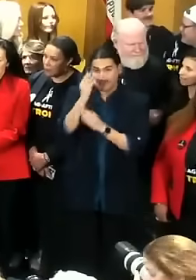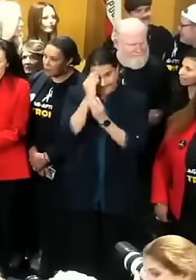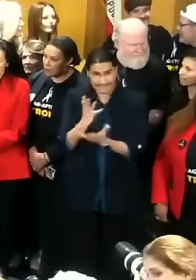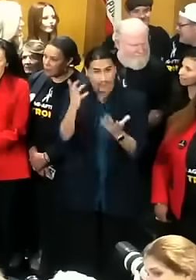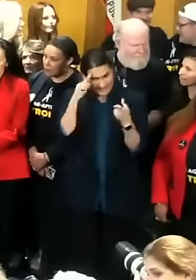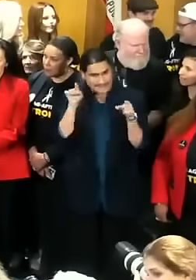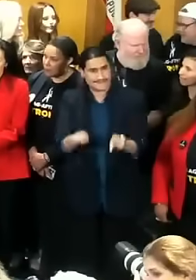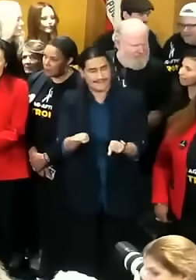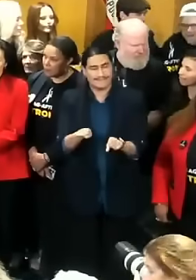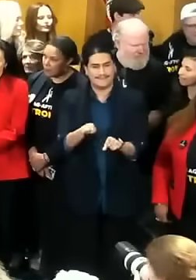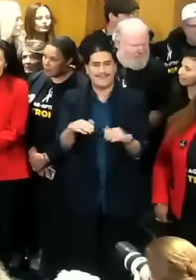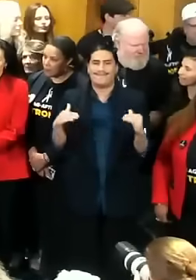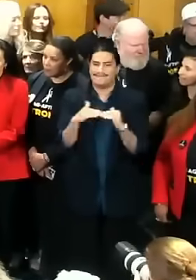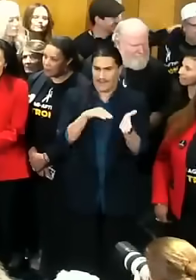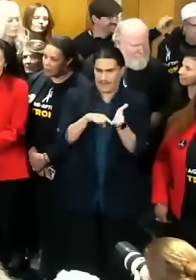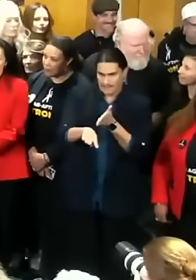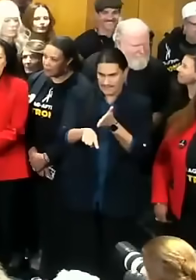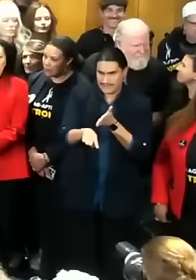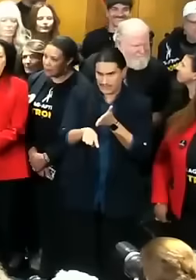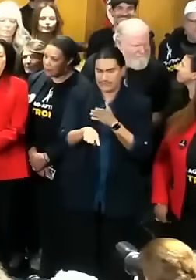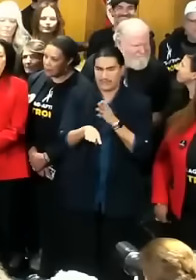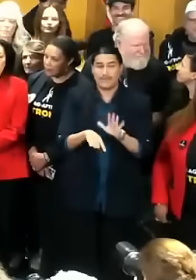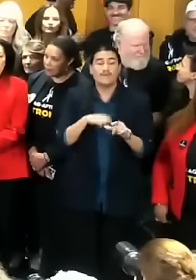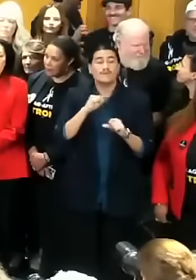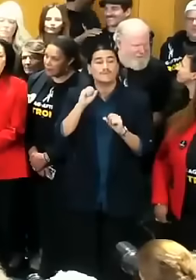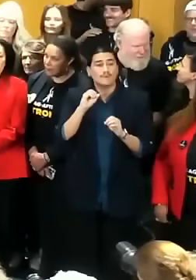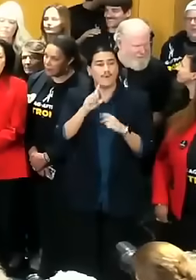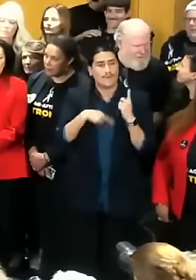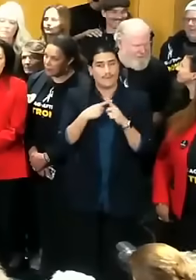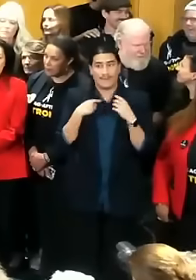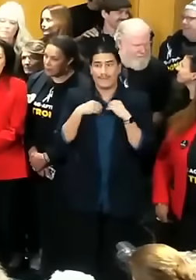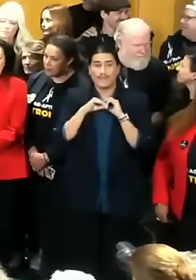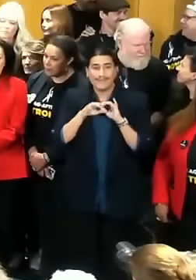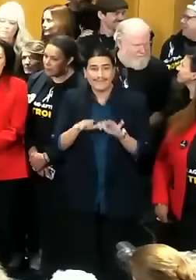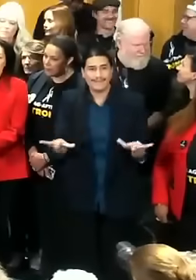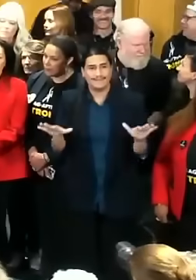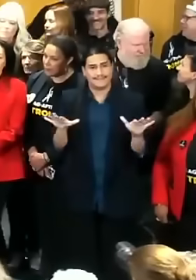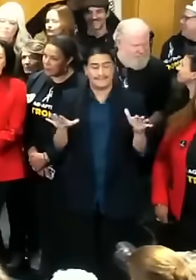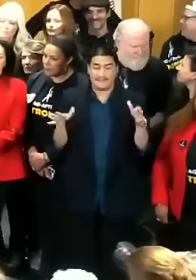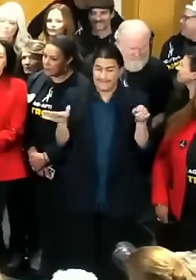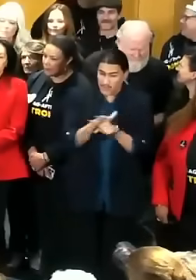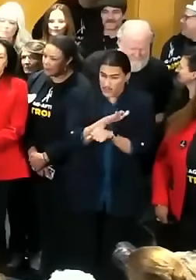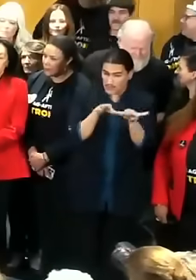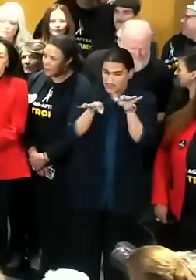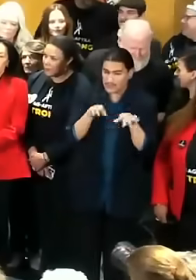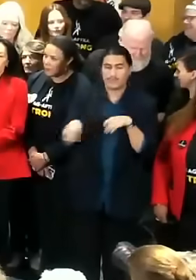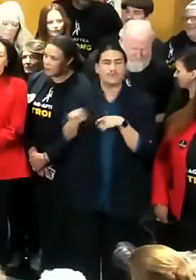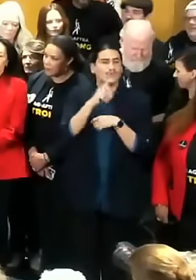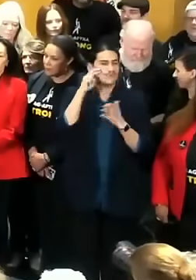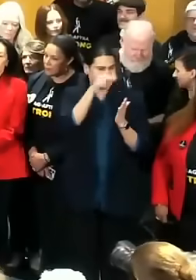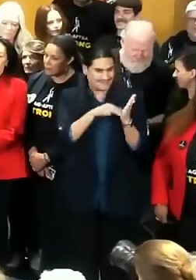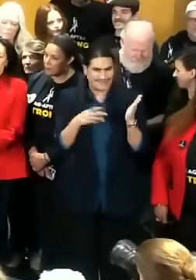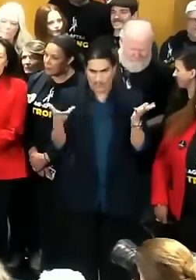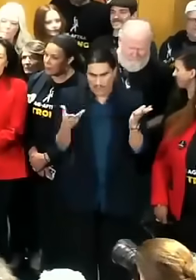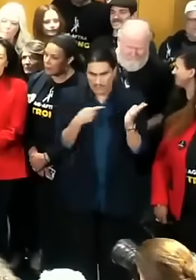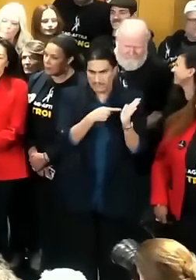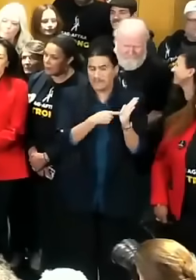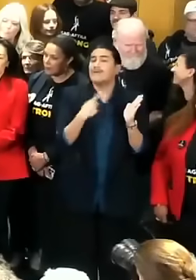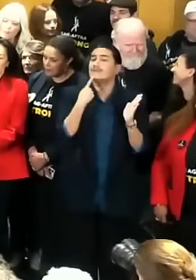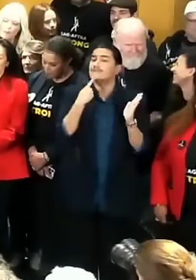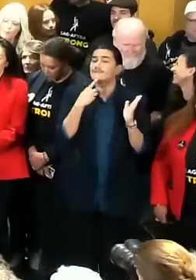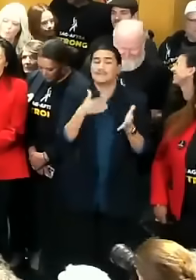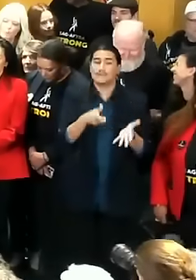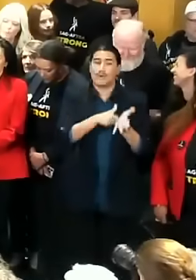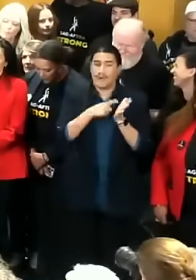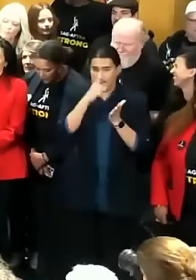consent and fair compensation. And so when we release the full description of this, what you'll see is that there is a requirement